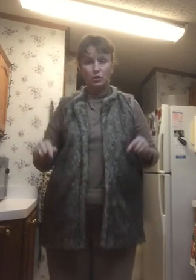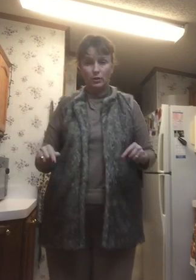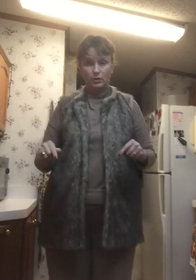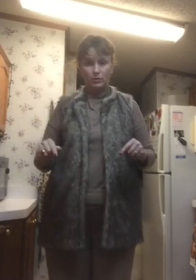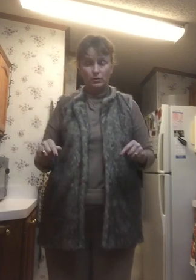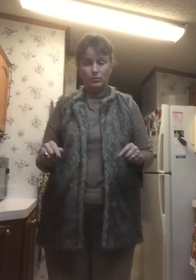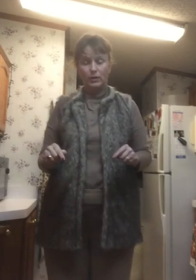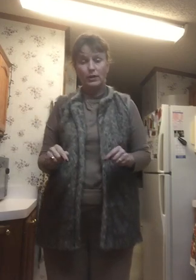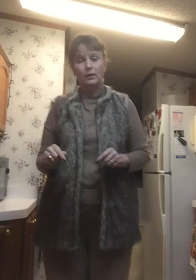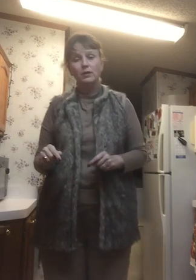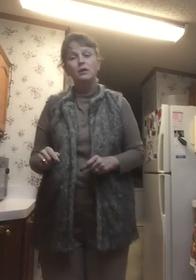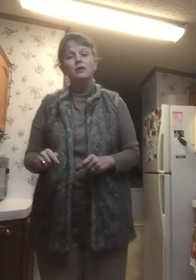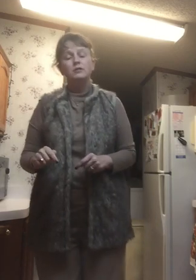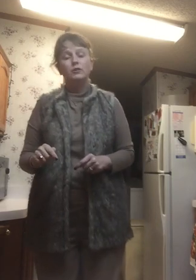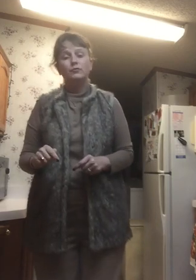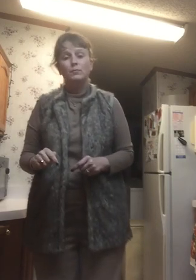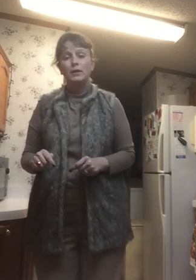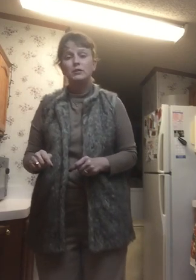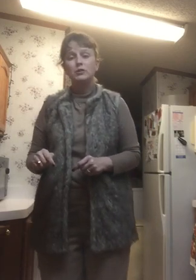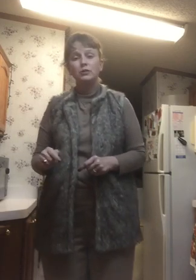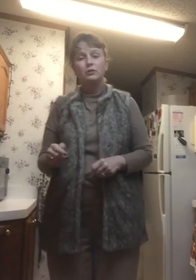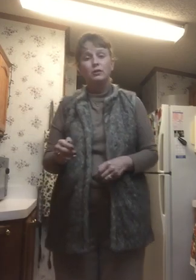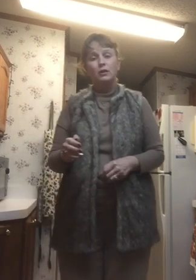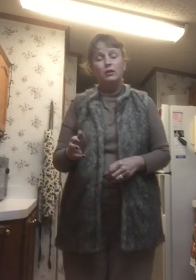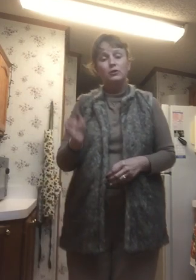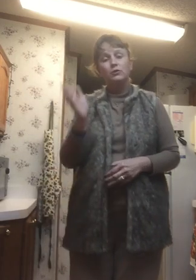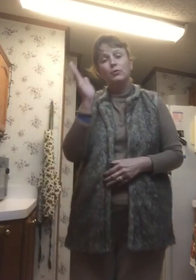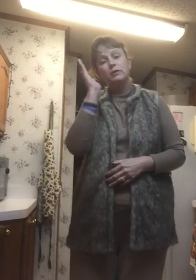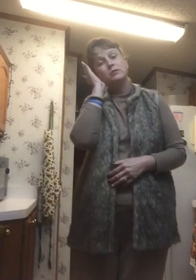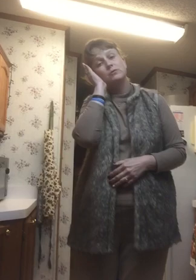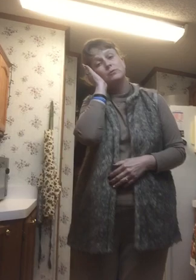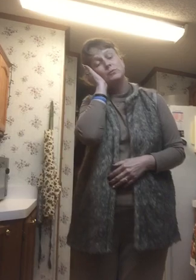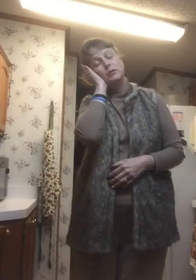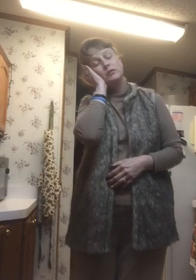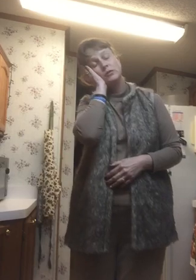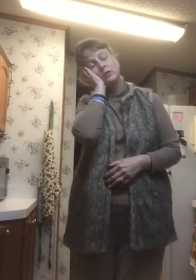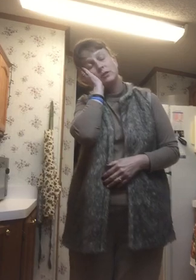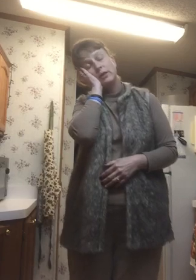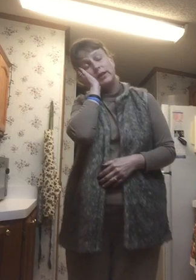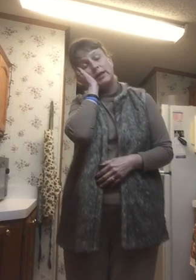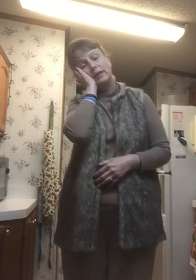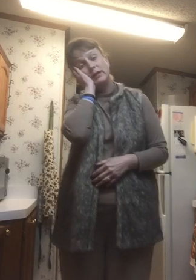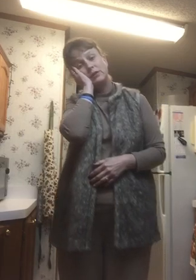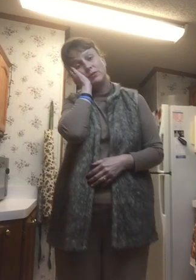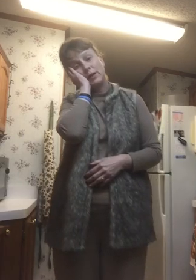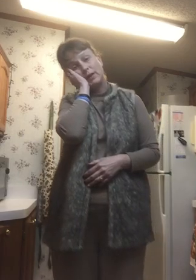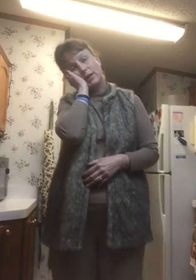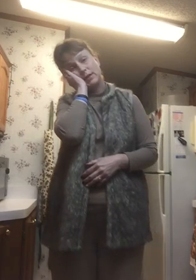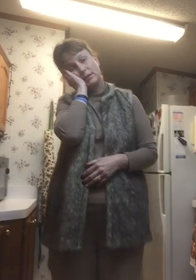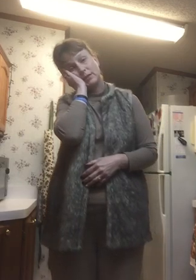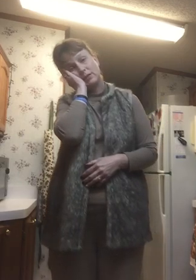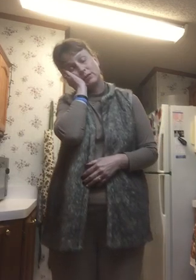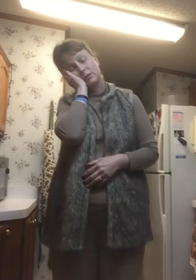manger. Okay? So for manger, you're going to put your head in your right hand like you're